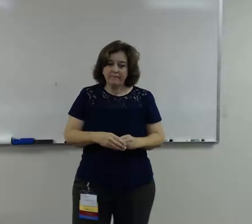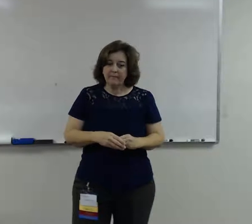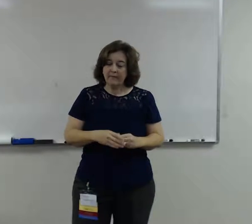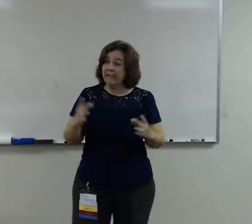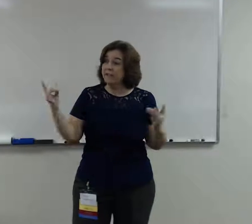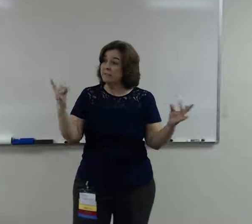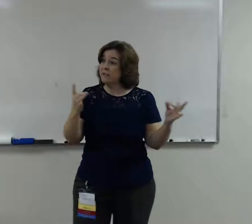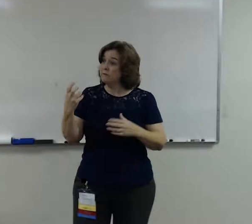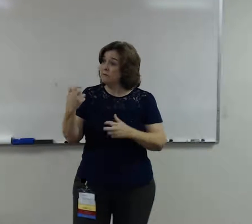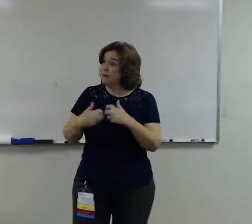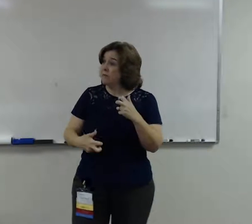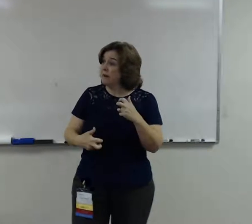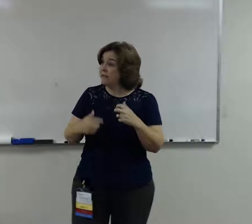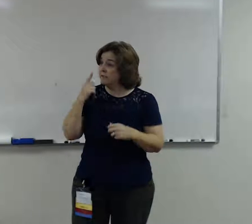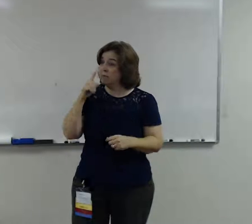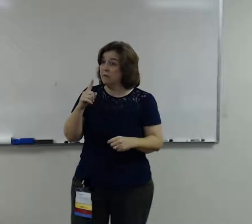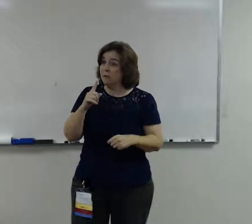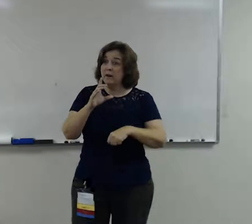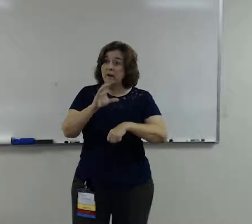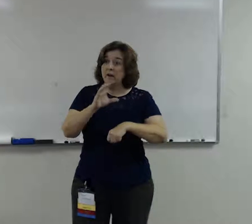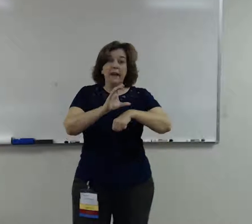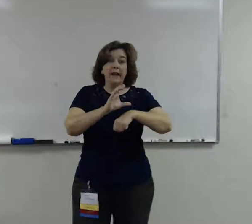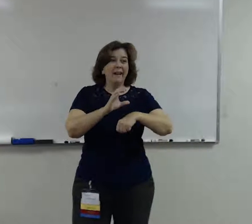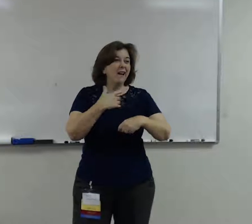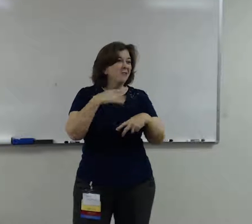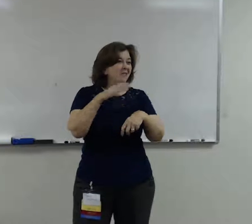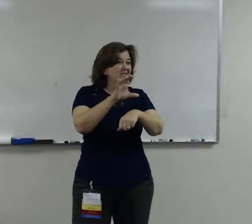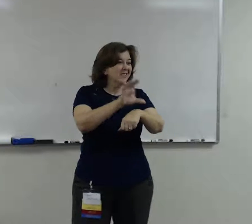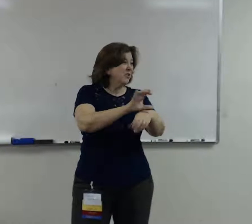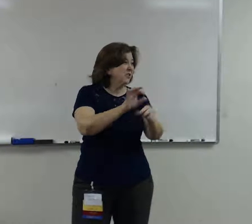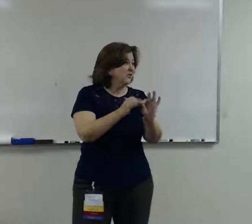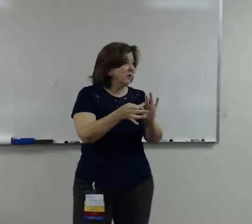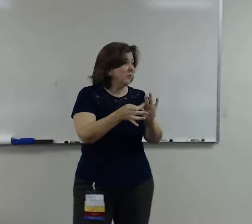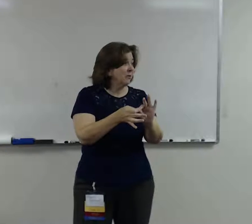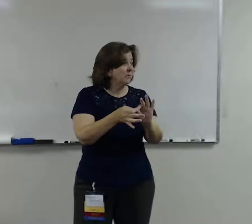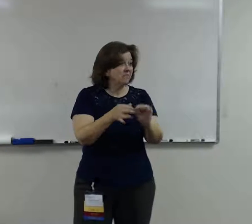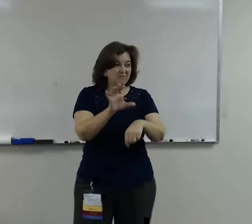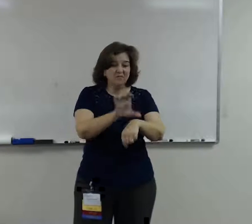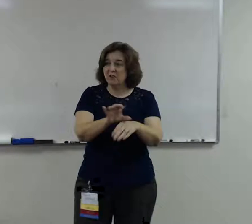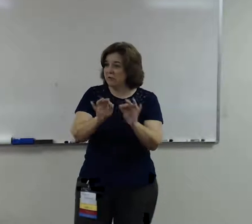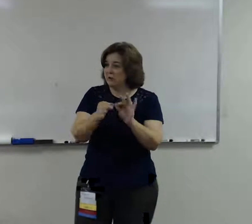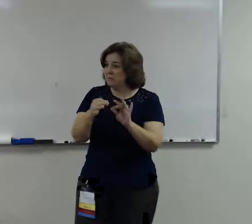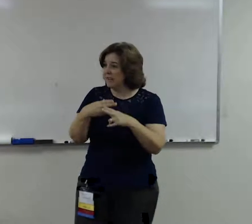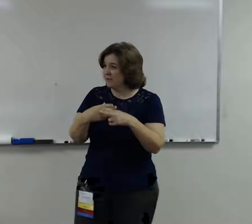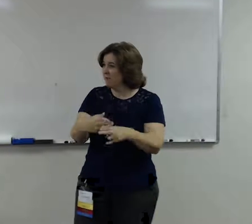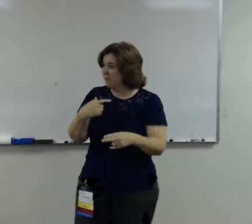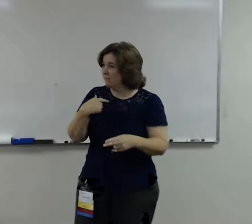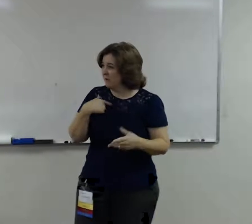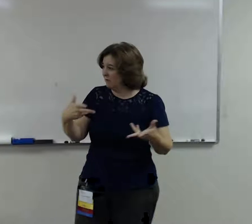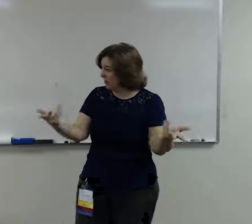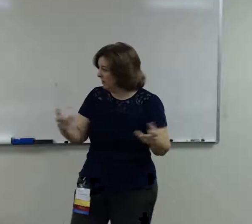it's tough place for... I'm going to say church interpreter. church interpreter. That's what I'm going to call us.